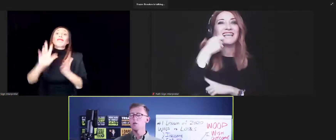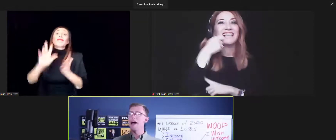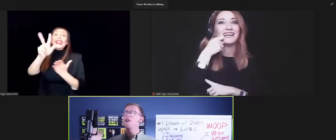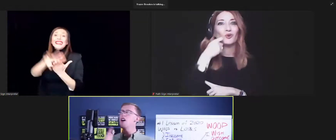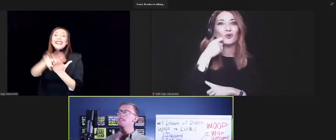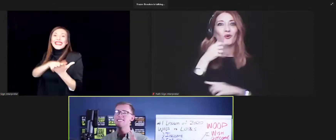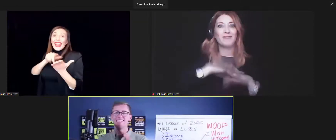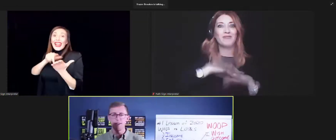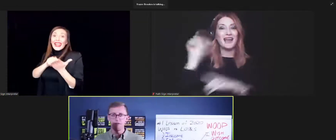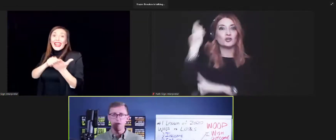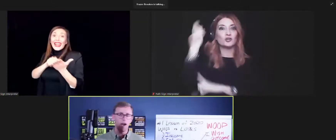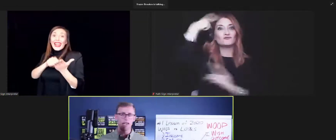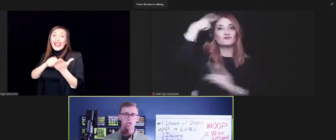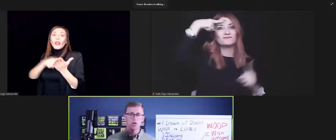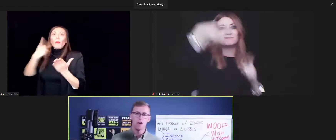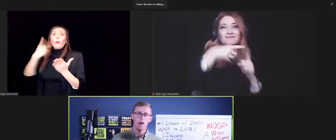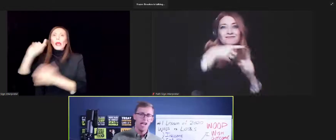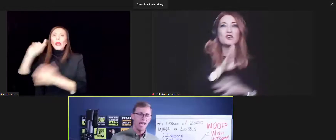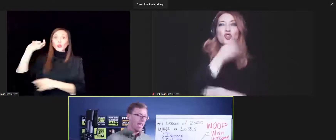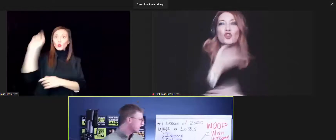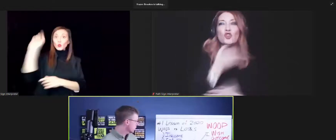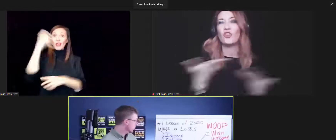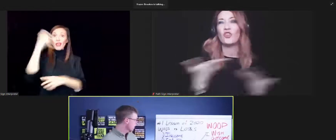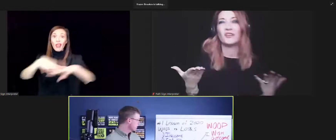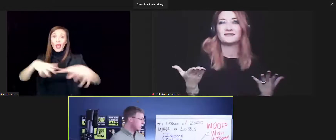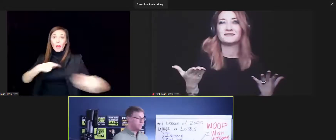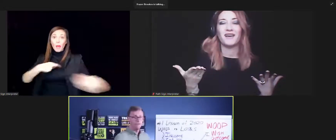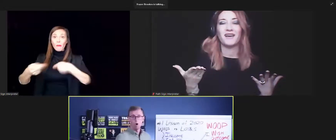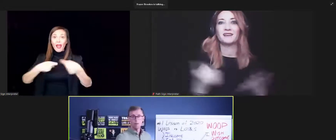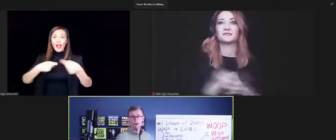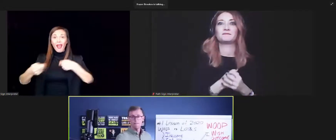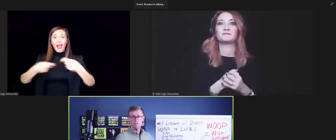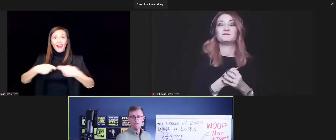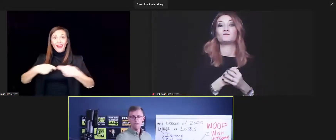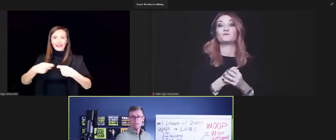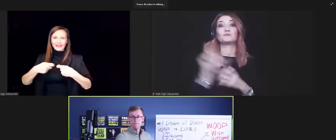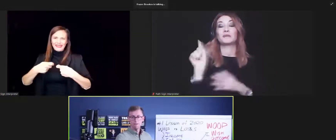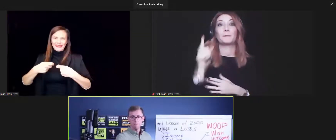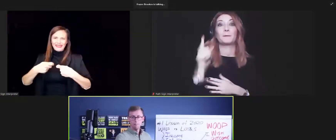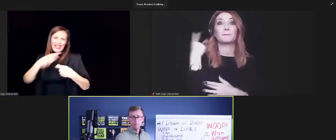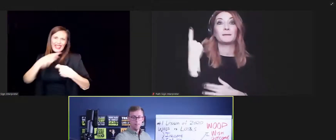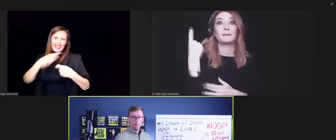you might have heard this in different ways, is this formula.